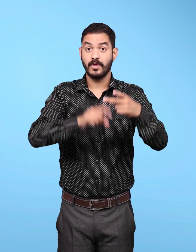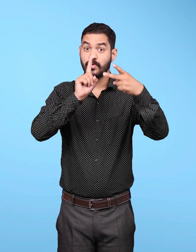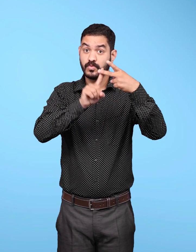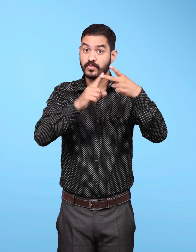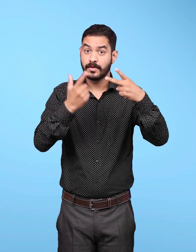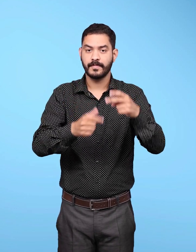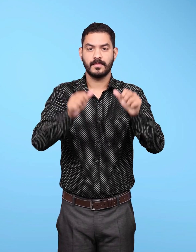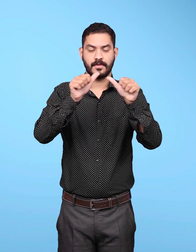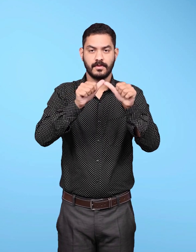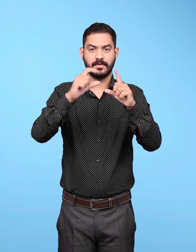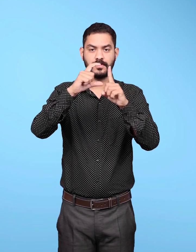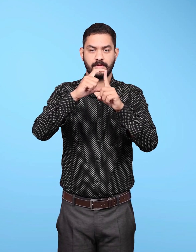And Adimai.